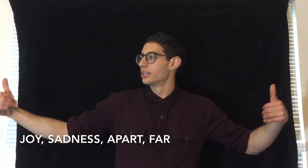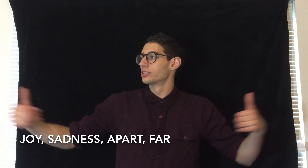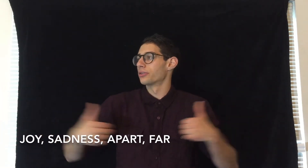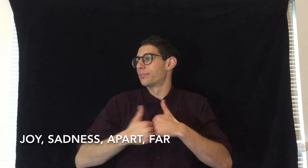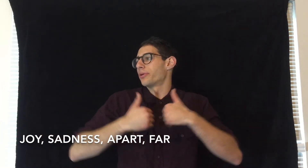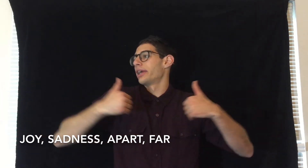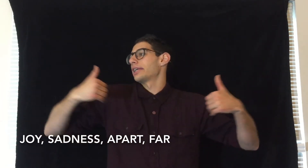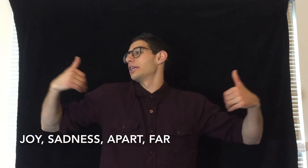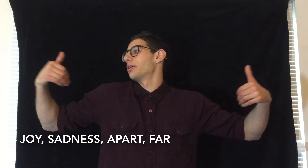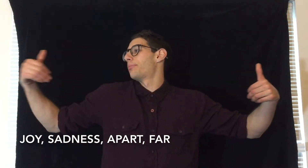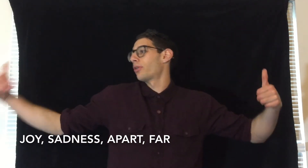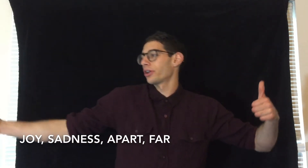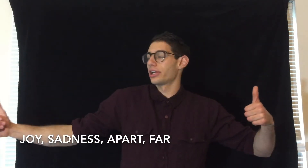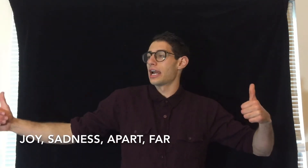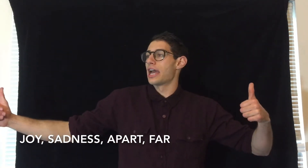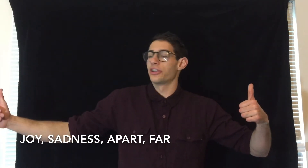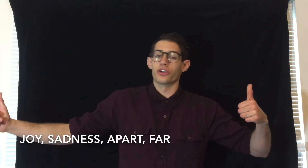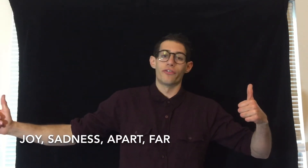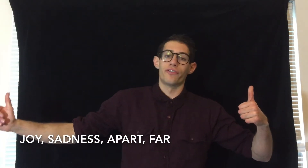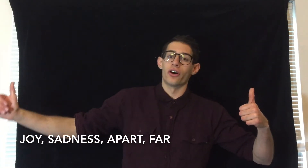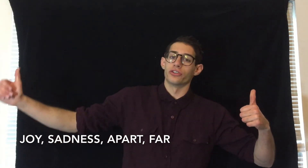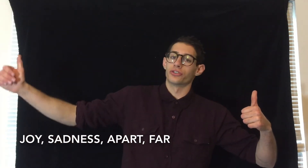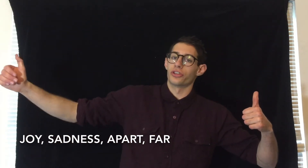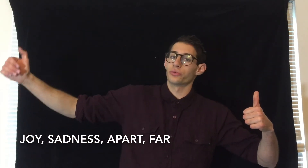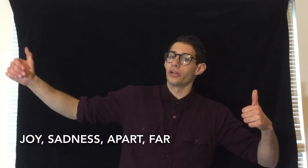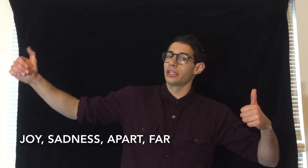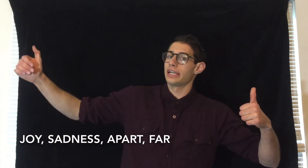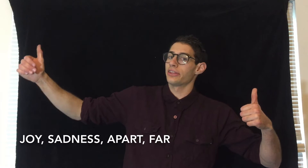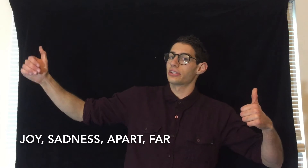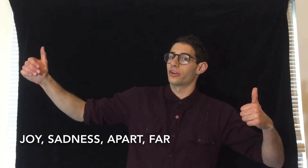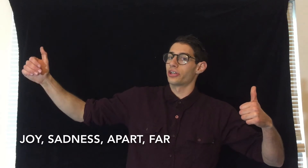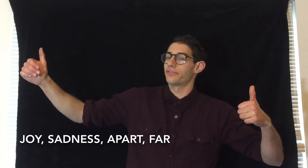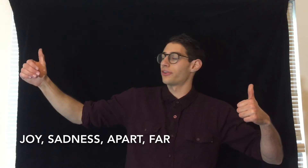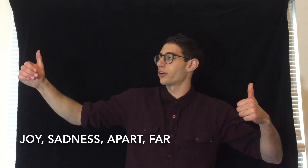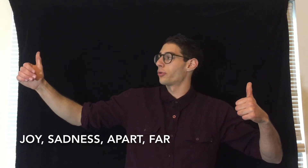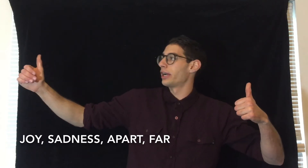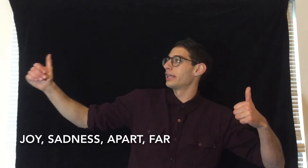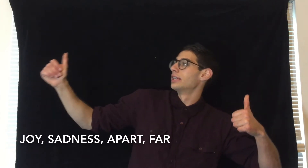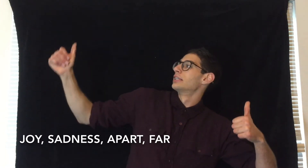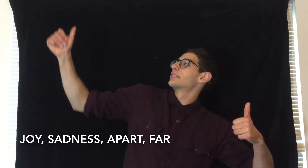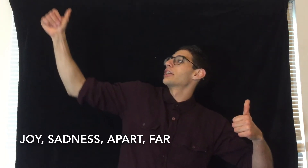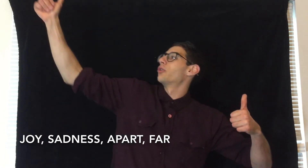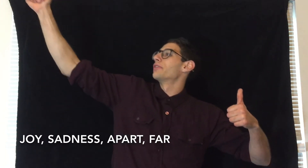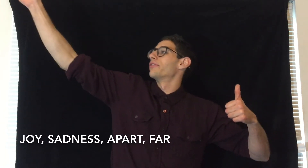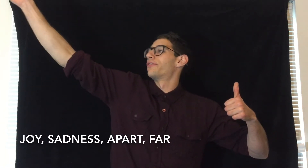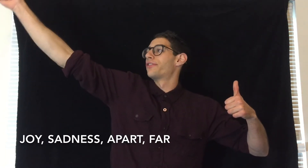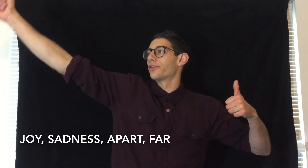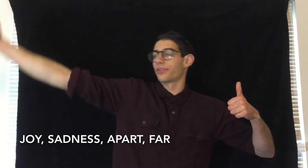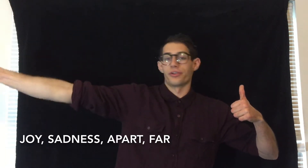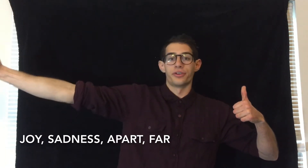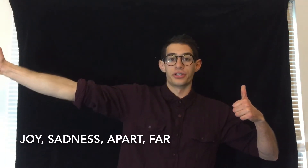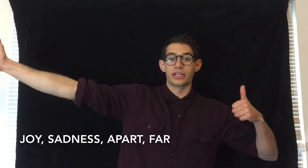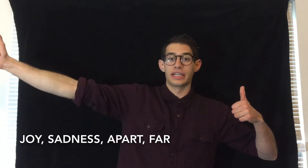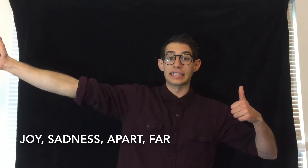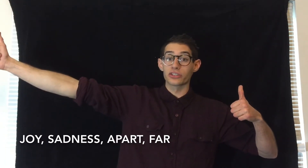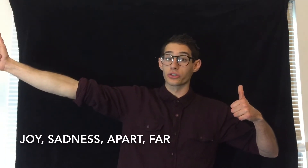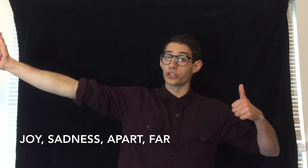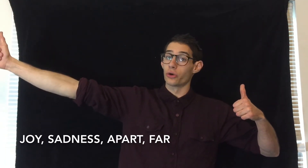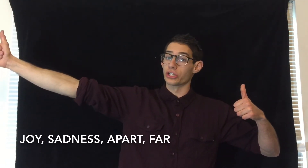So breaking apart, and then you go far. So this one hand that's already far away, it's going to go even further. Get a nice little yoga